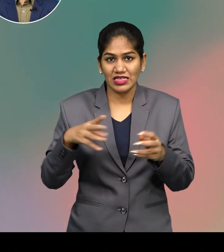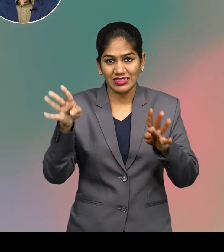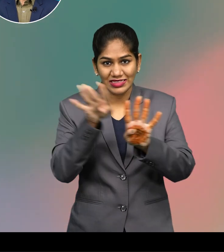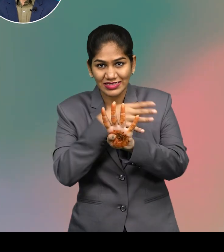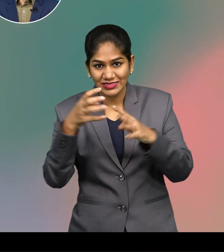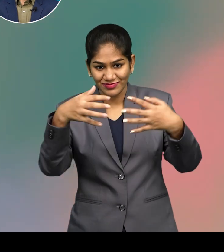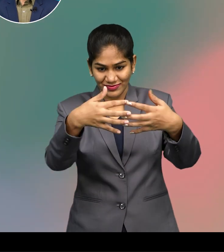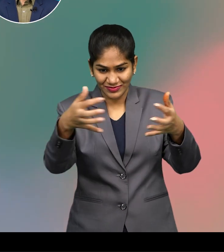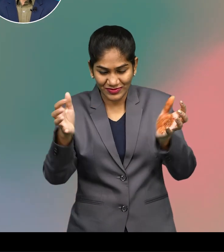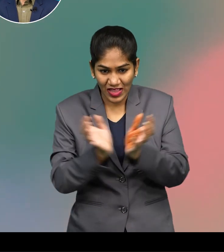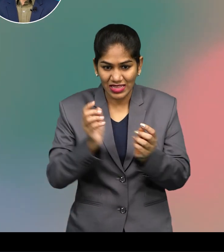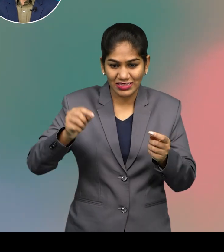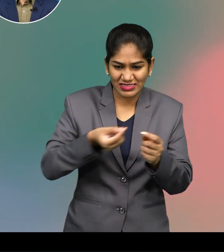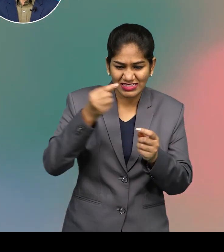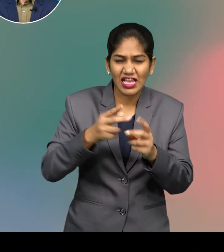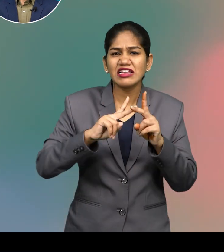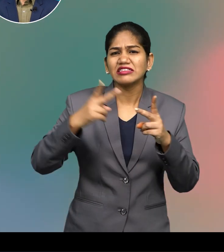and traders.